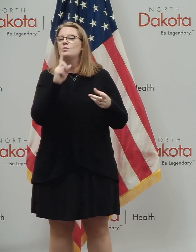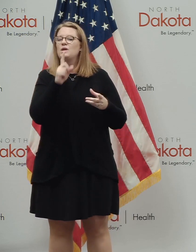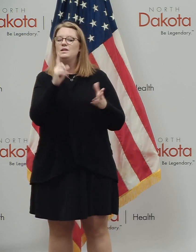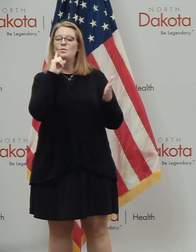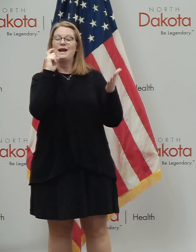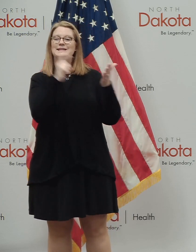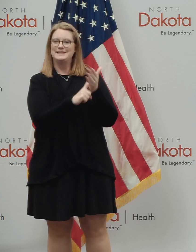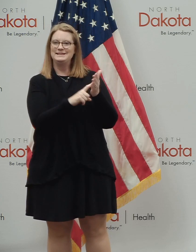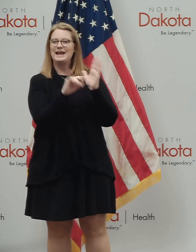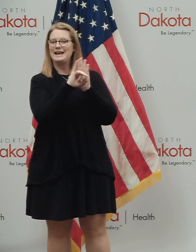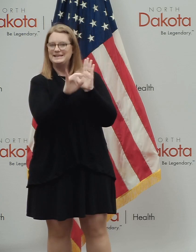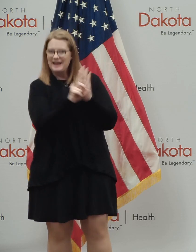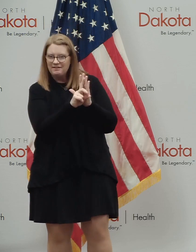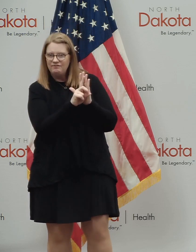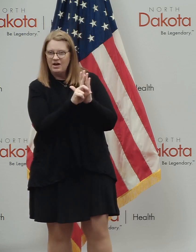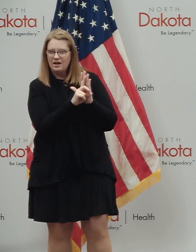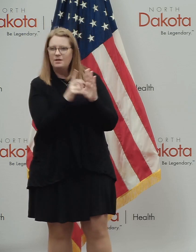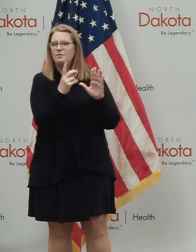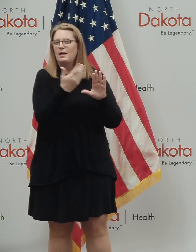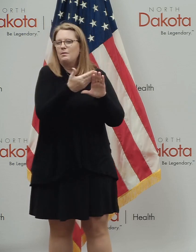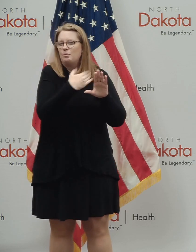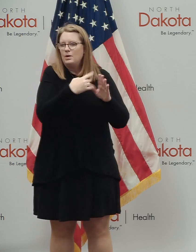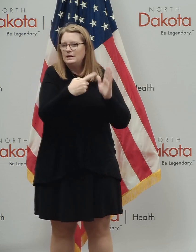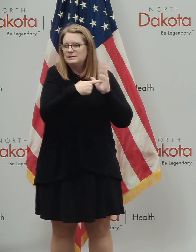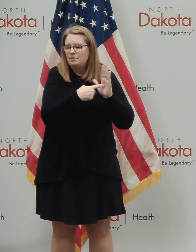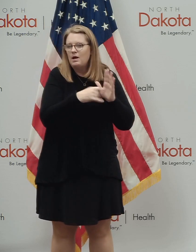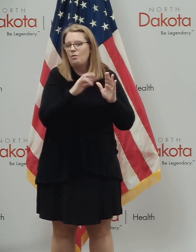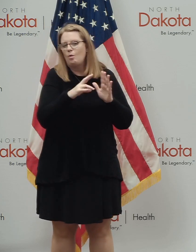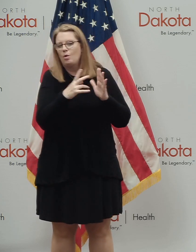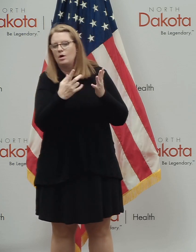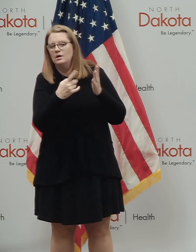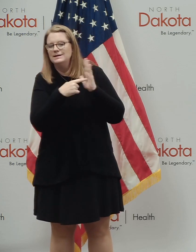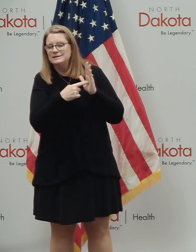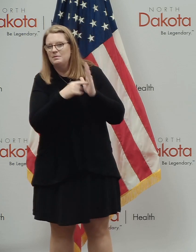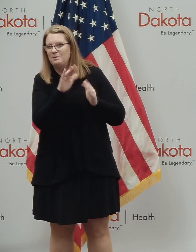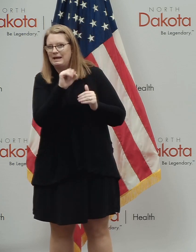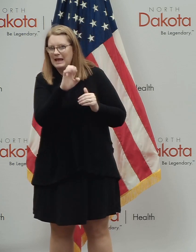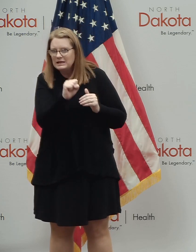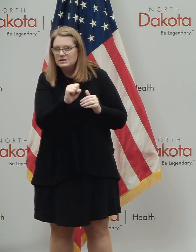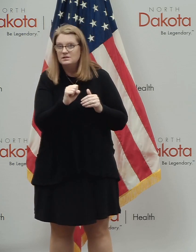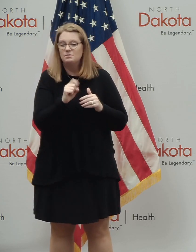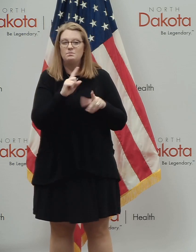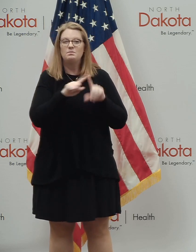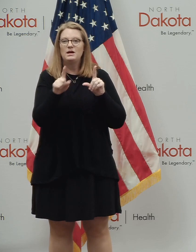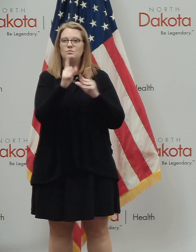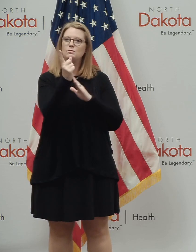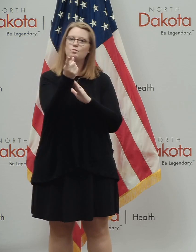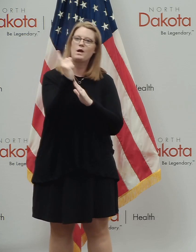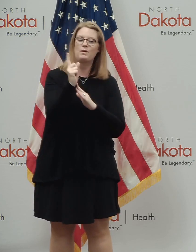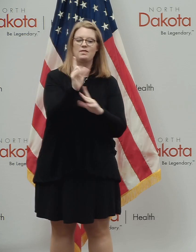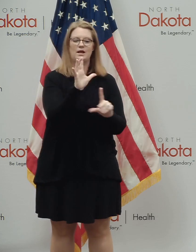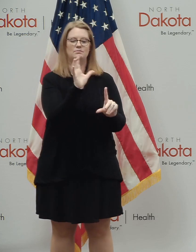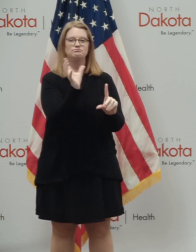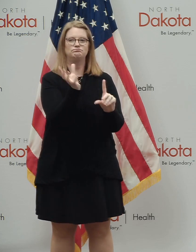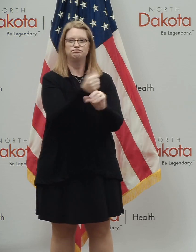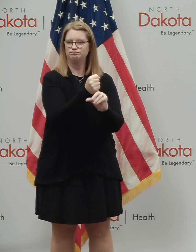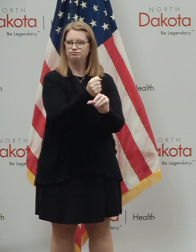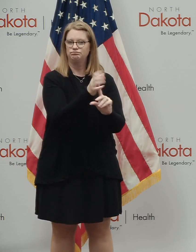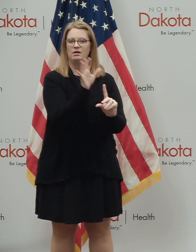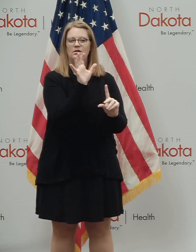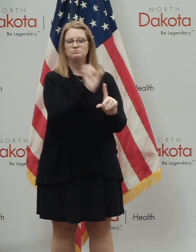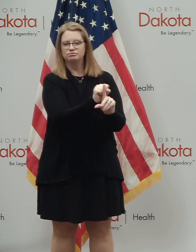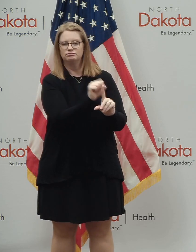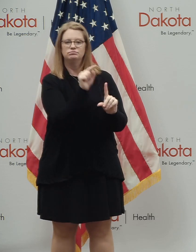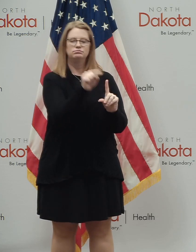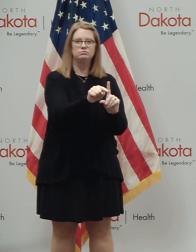and more asymptomatic cases in North Dakota, but this early identification helps us slow the spread, even as it does drive up